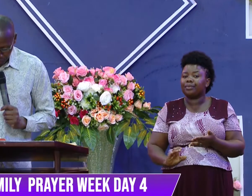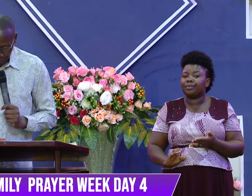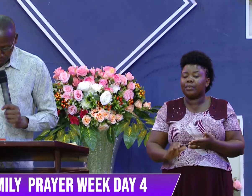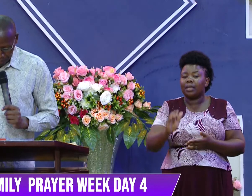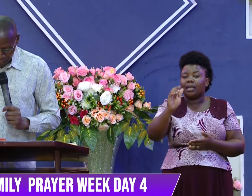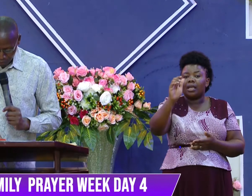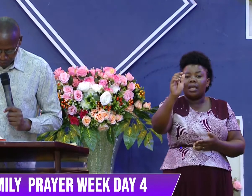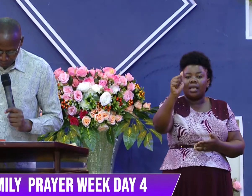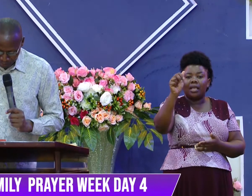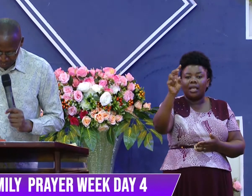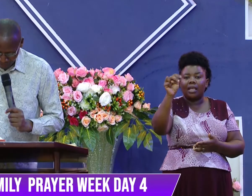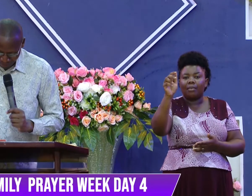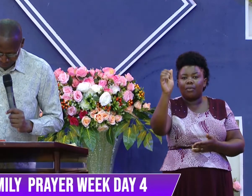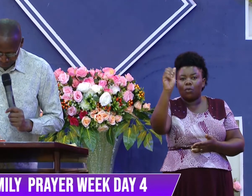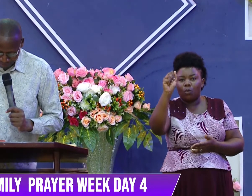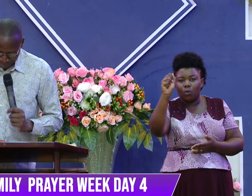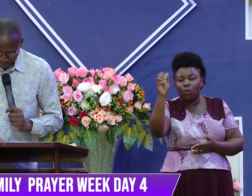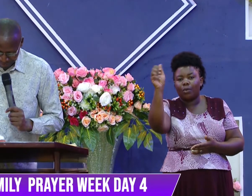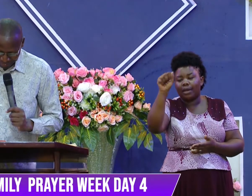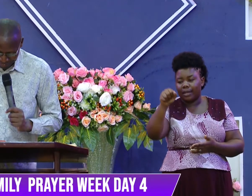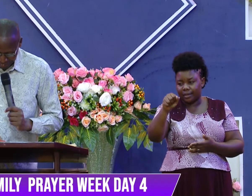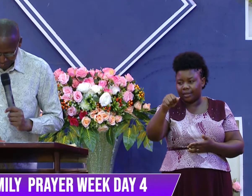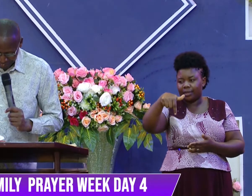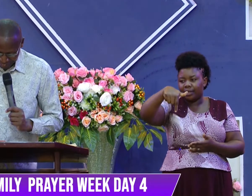The book of